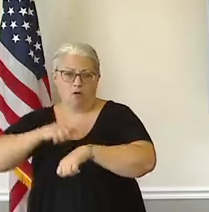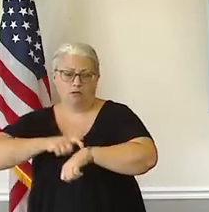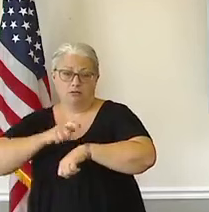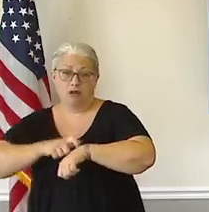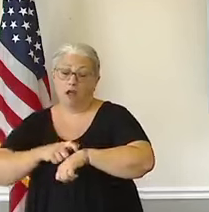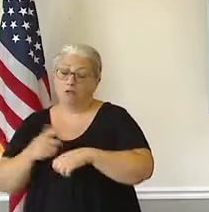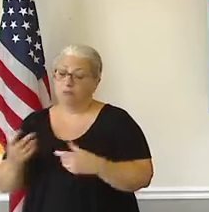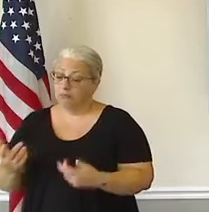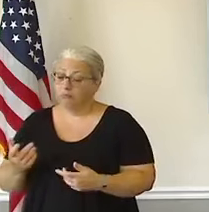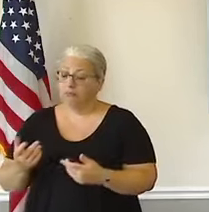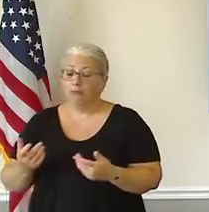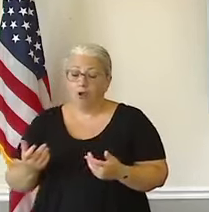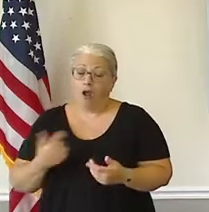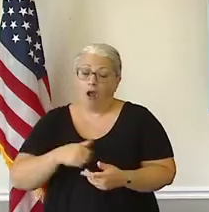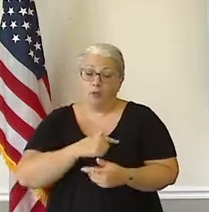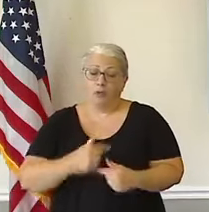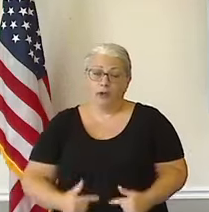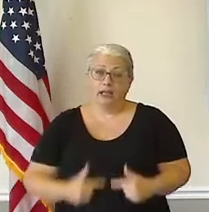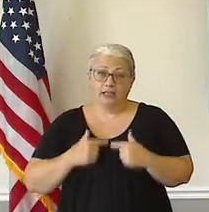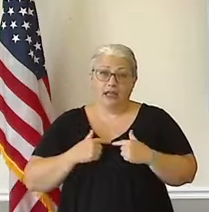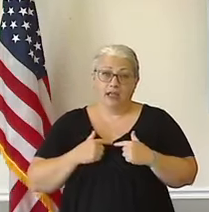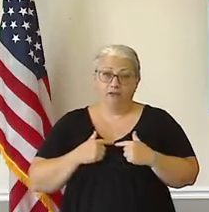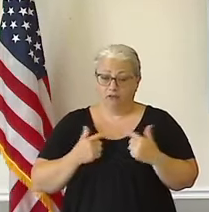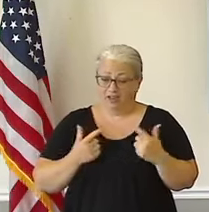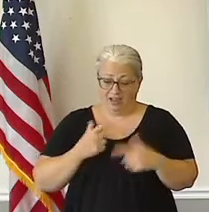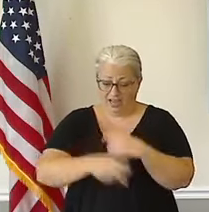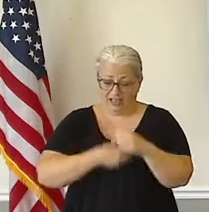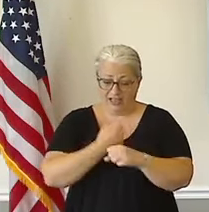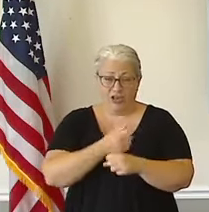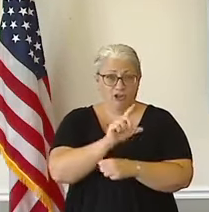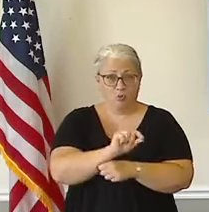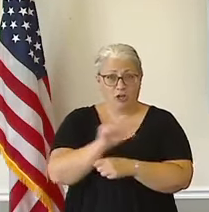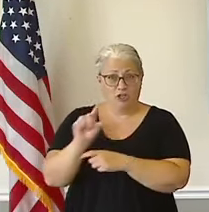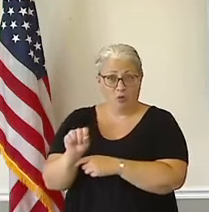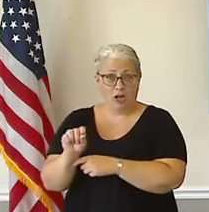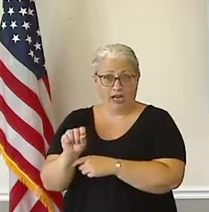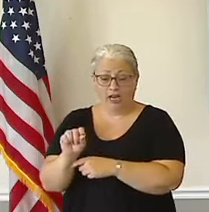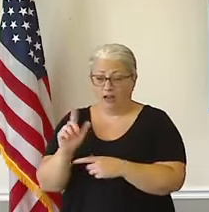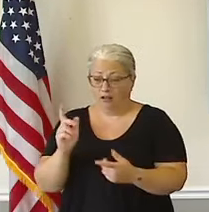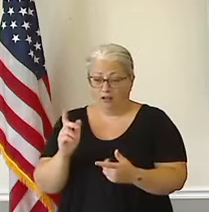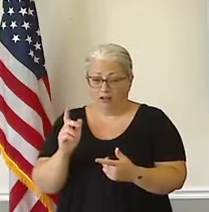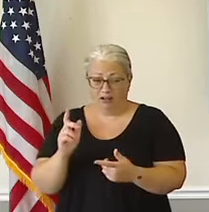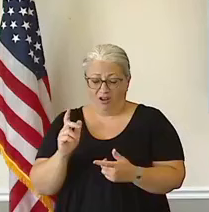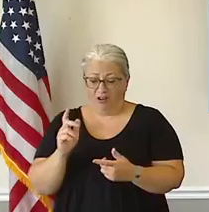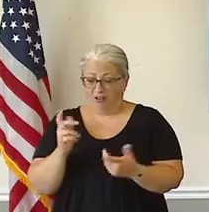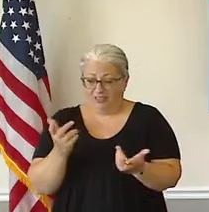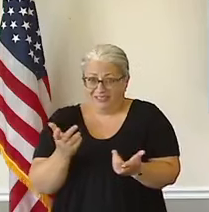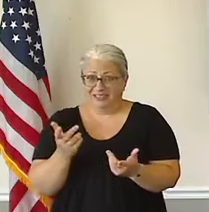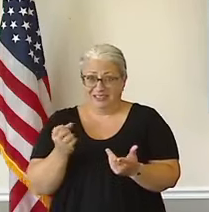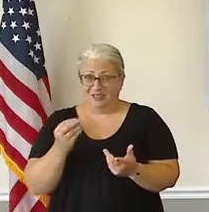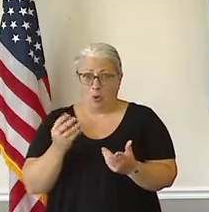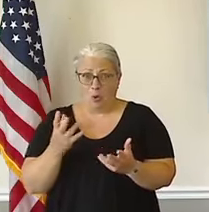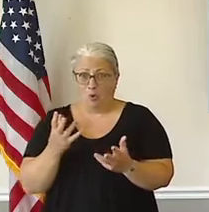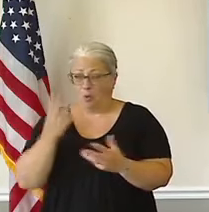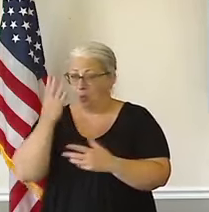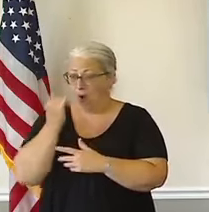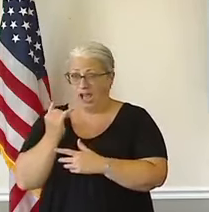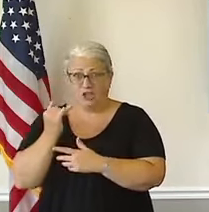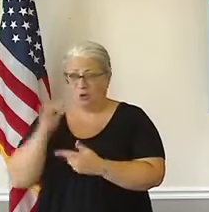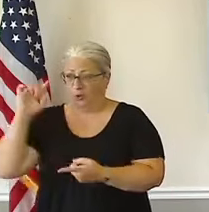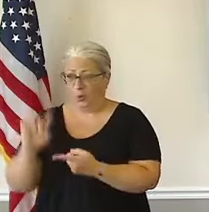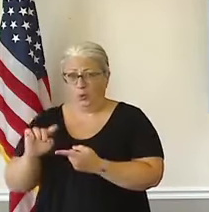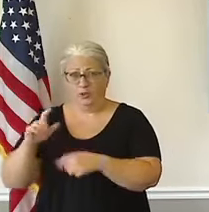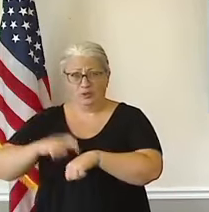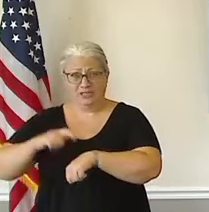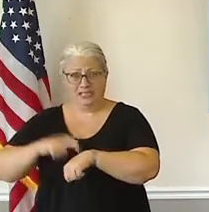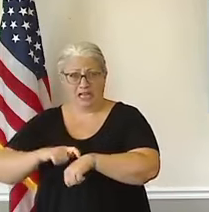will make this a little bit easier. So why we need less time is beyond me. Why you would cut it short is beyond me, but they have. So